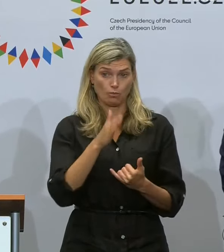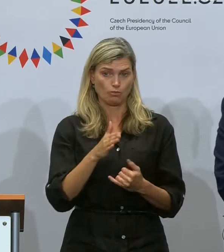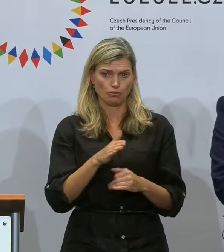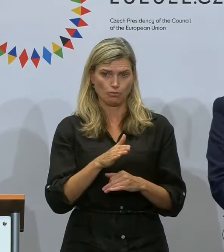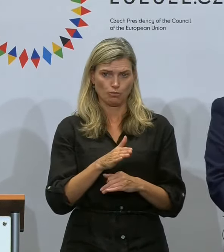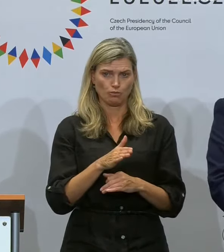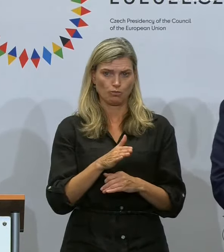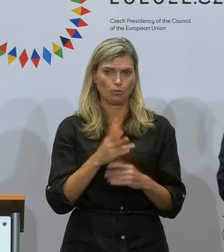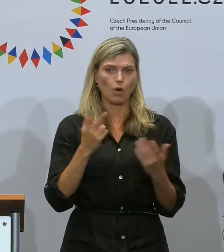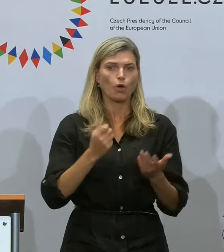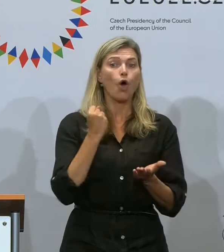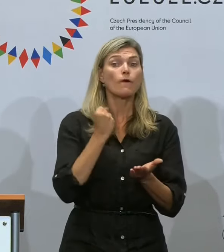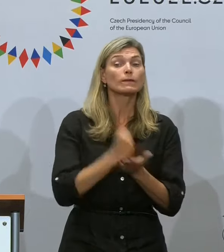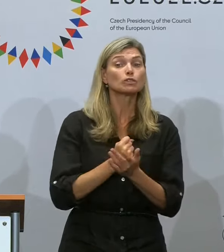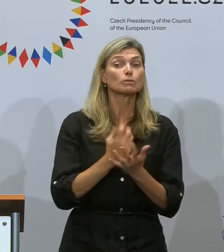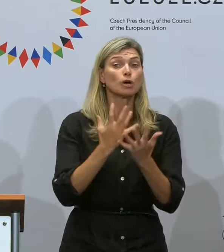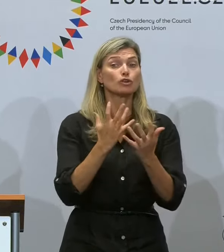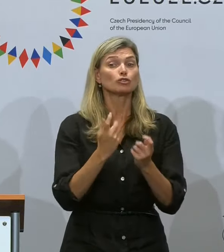facilitation.